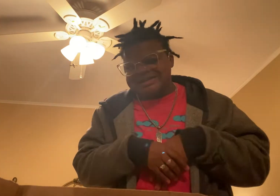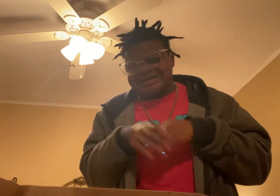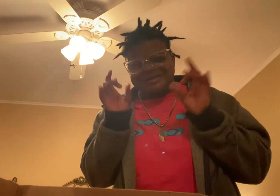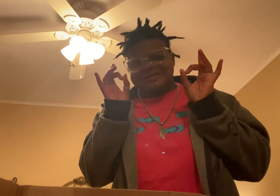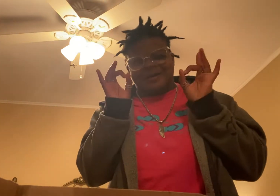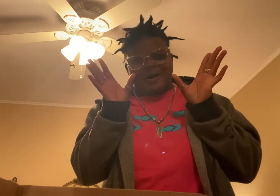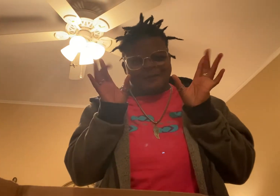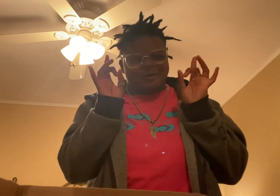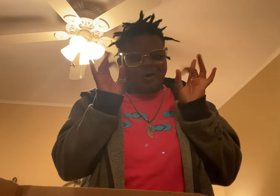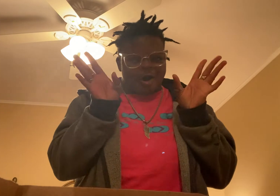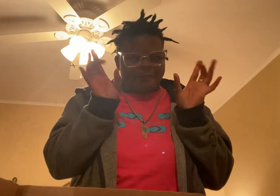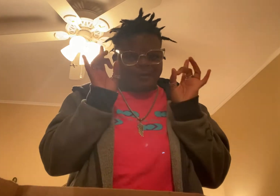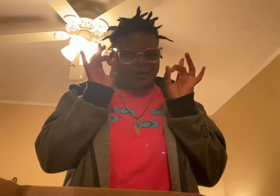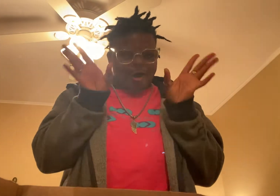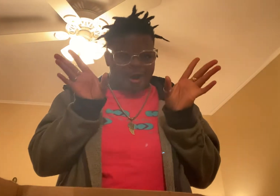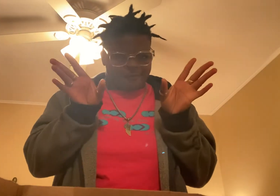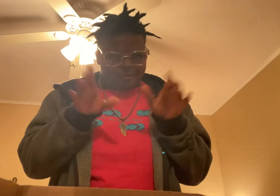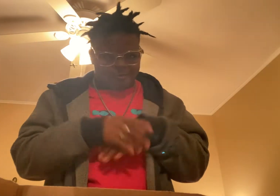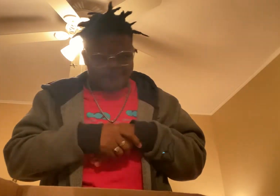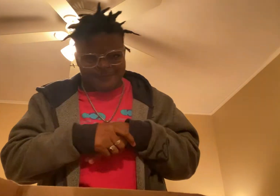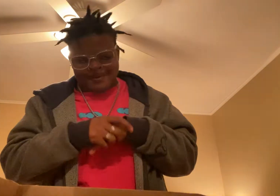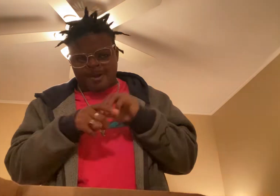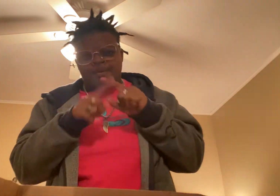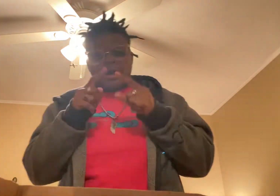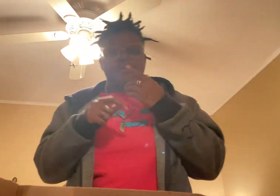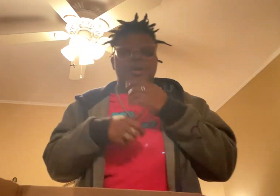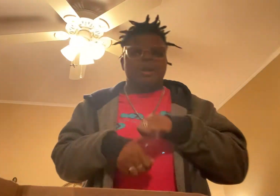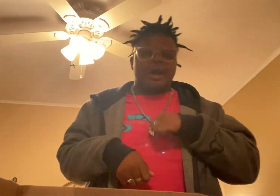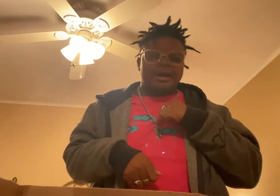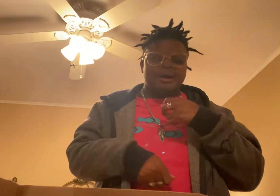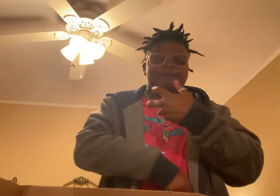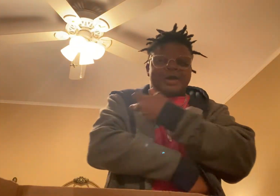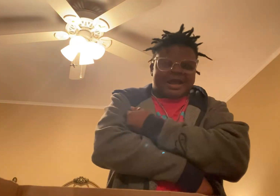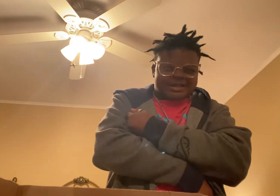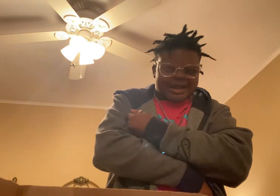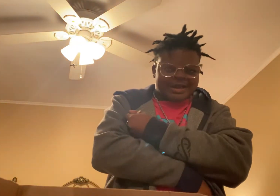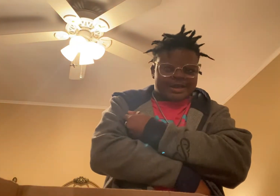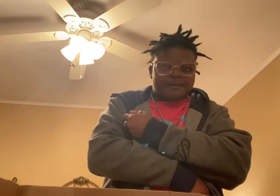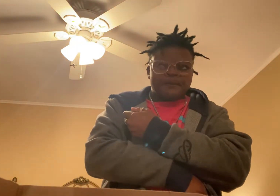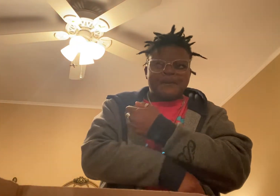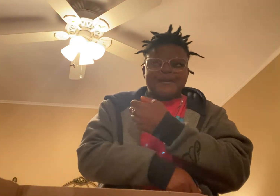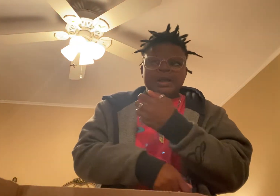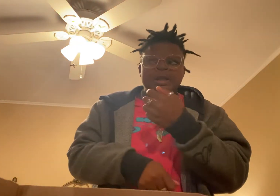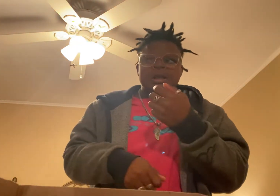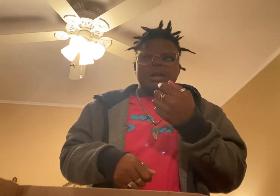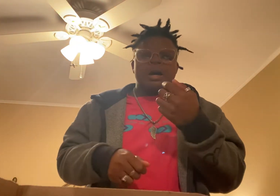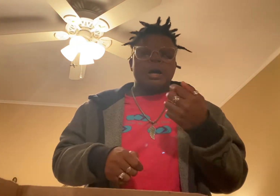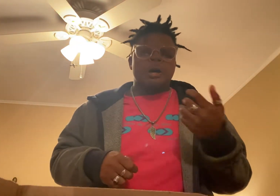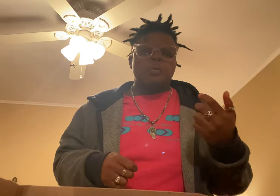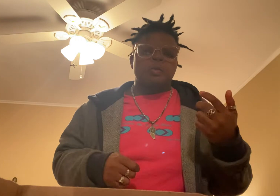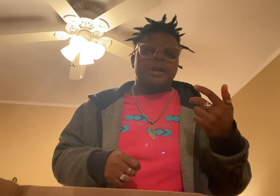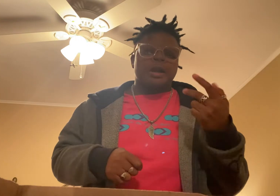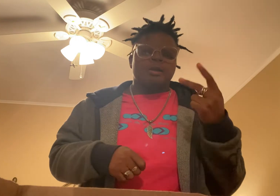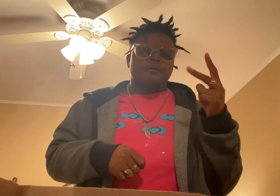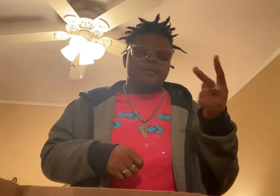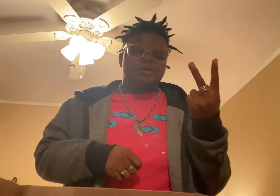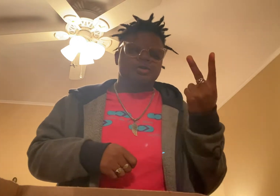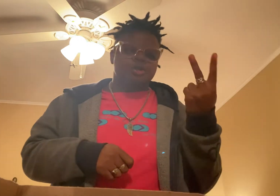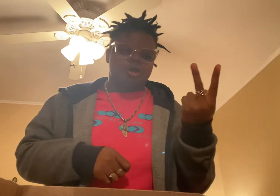It's awful, awful, awful. But I'm glad I'm vaccinated. I got the first two